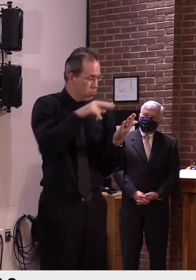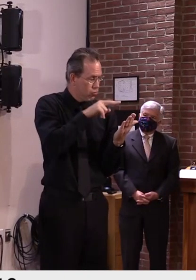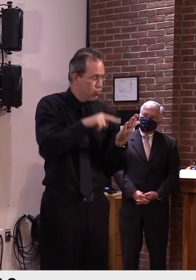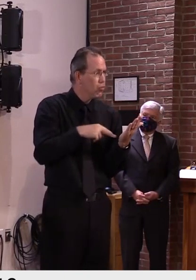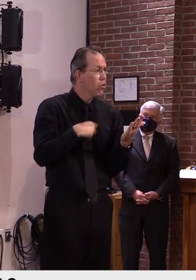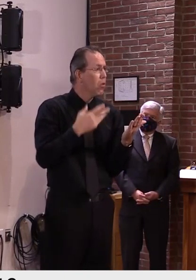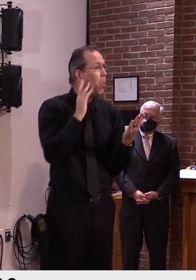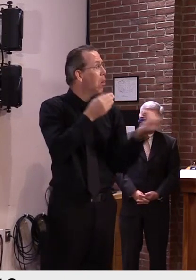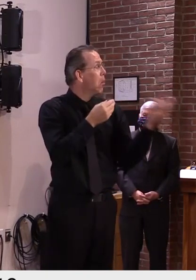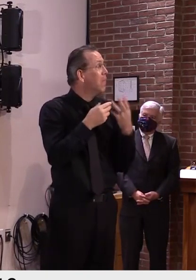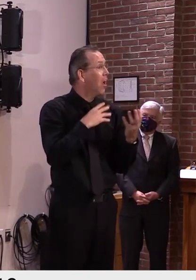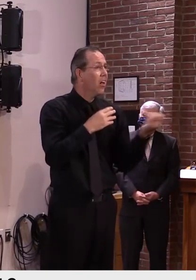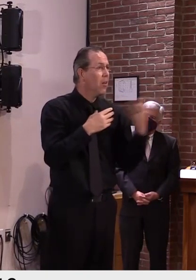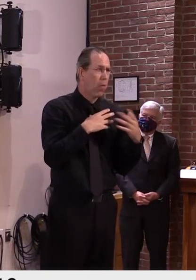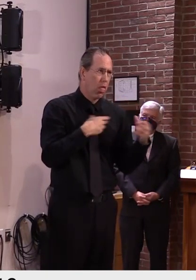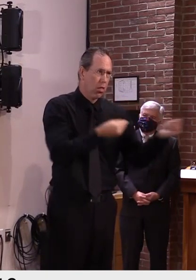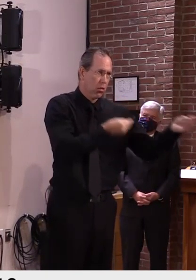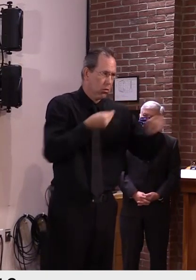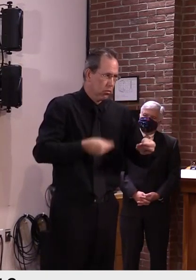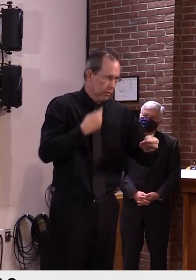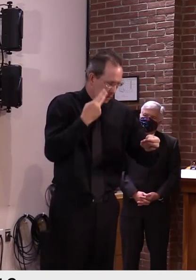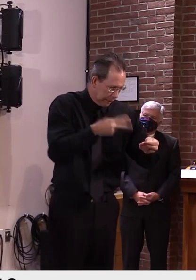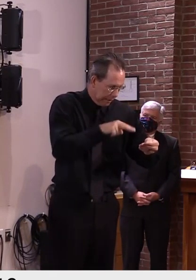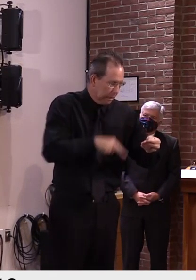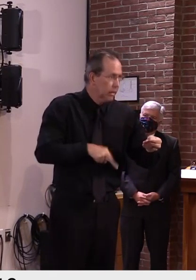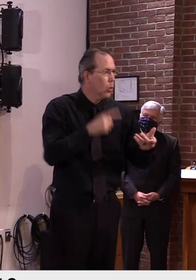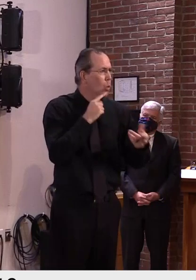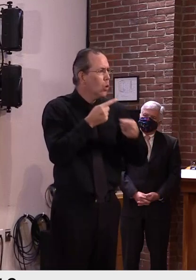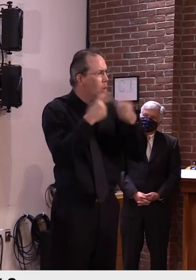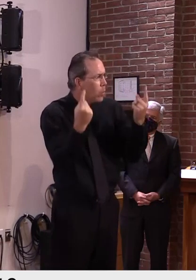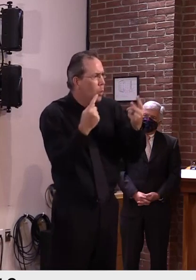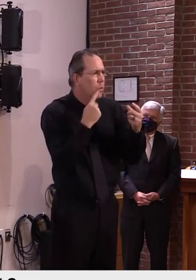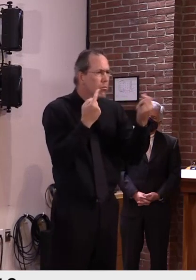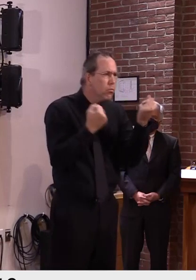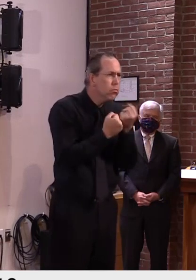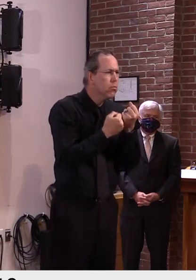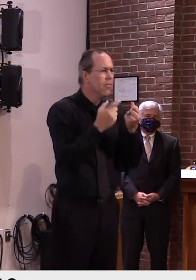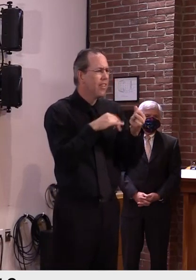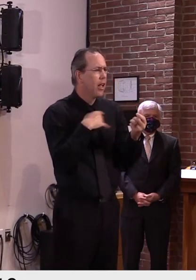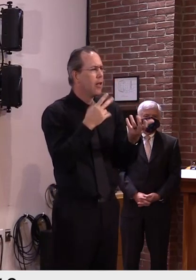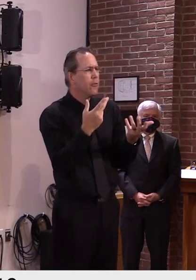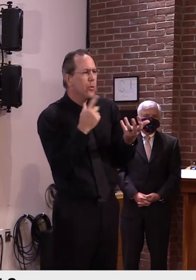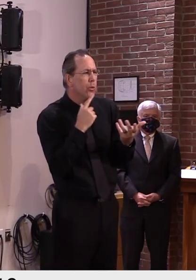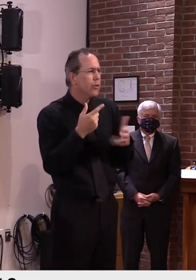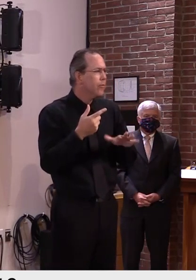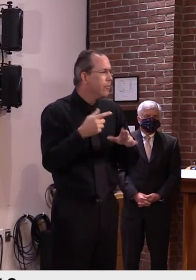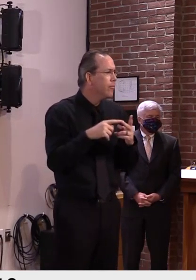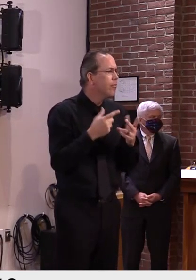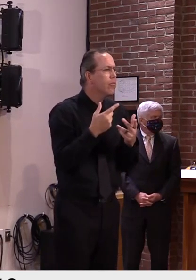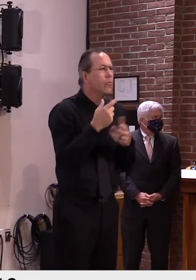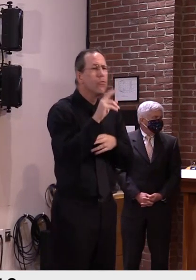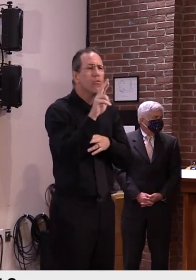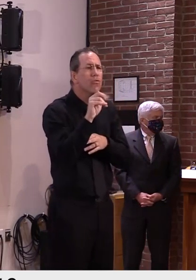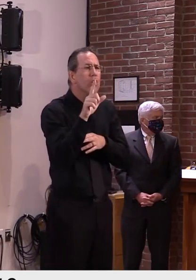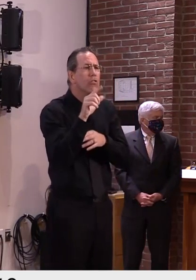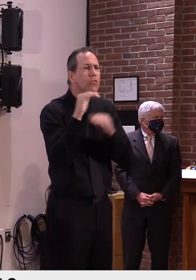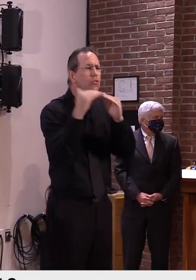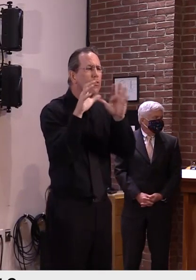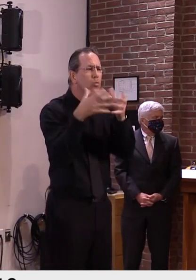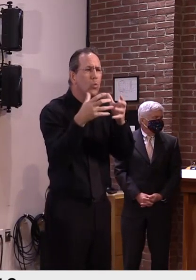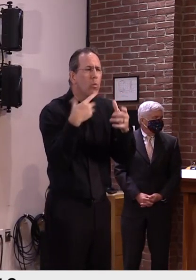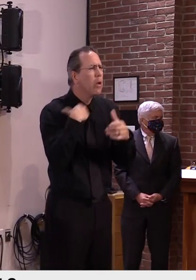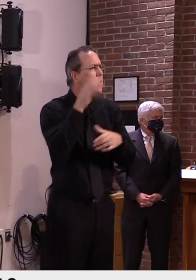the areas of disagreement, and then I'll make a decision from there. All right, Ross? Questions